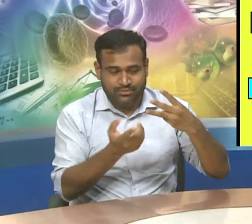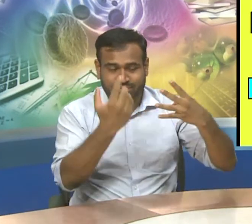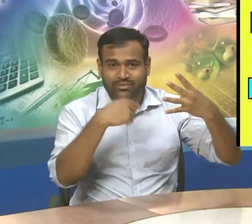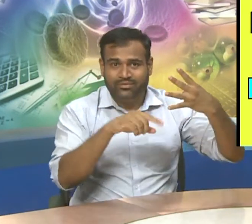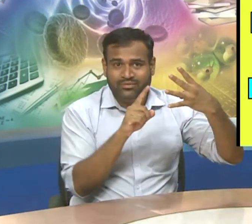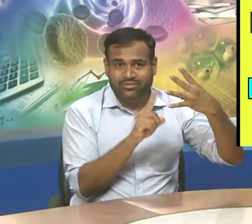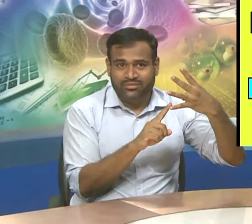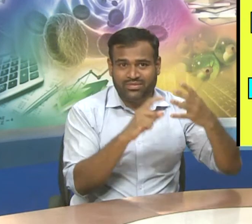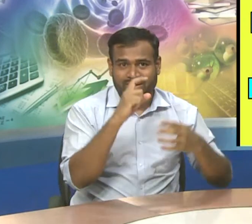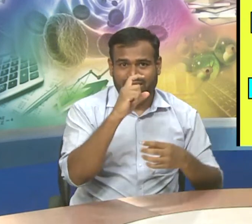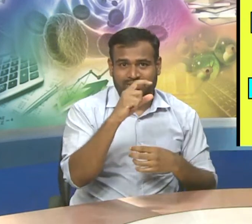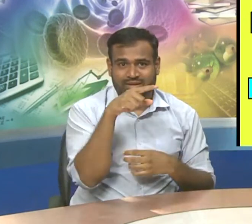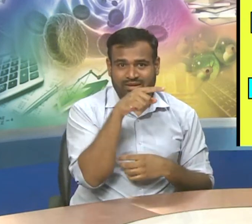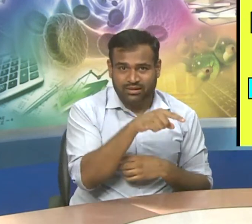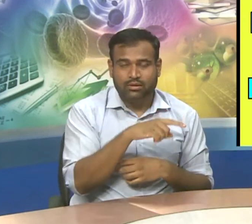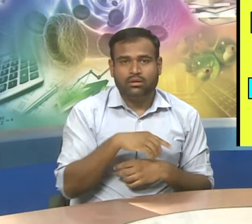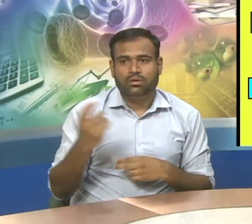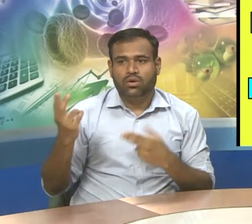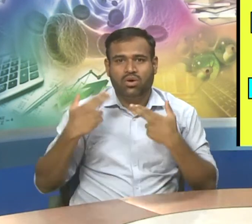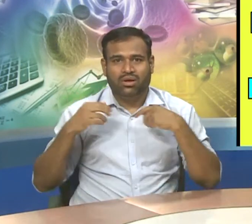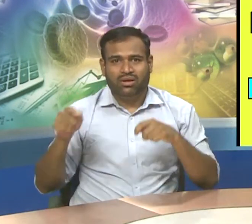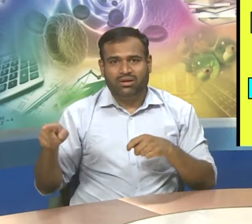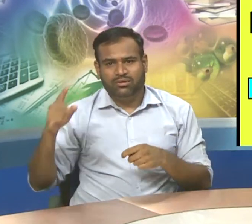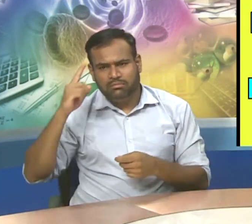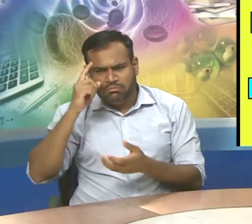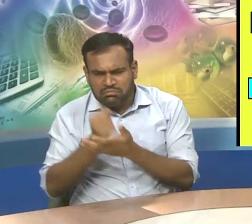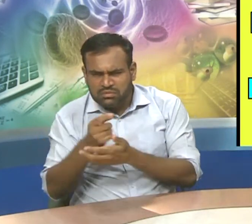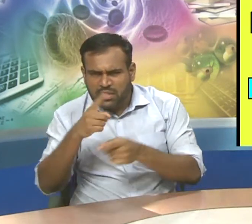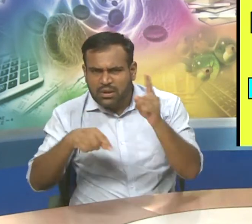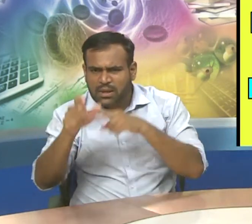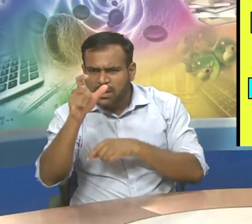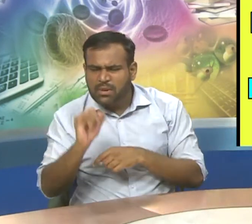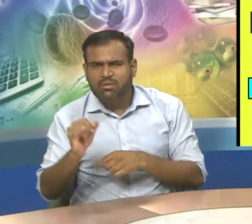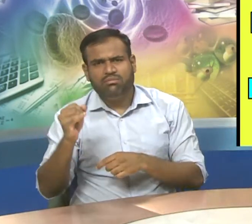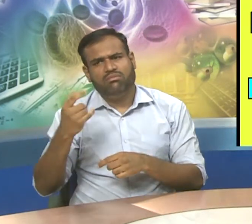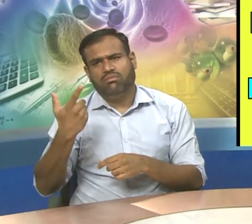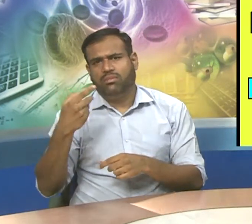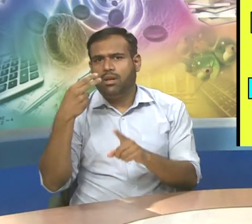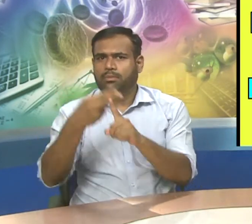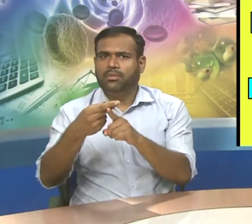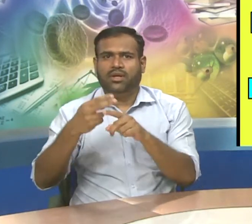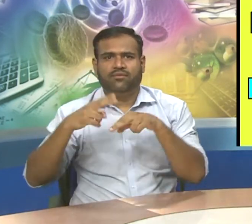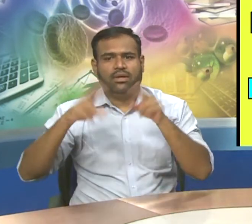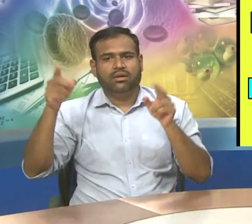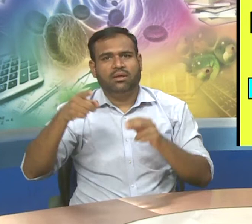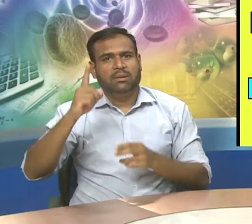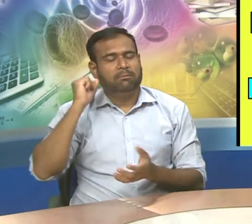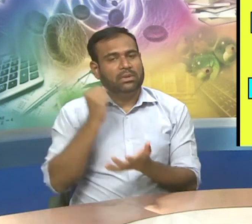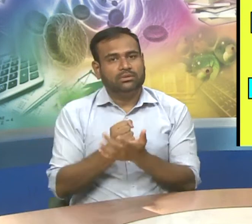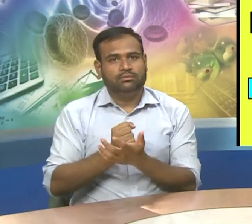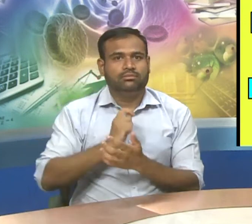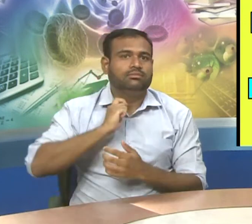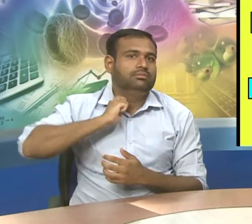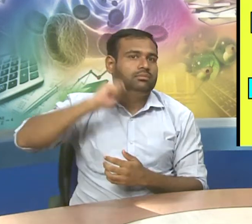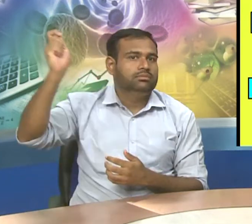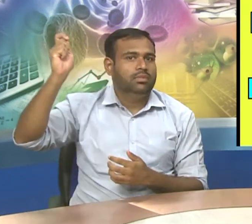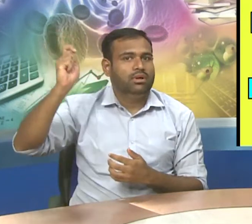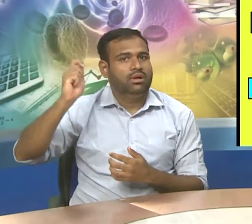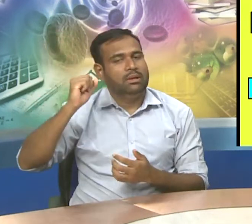And the next word is commute. Commute means the substitution of one form of punishment